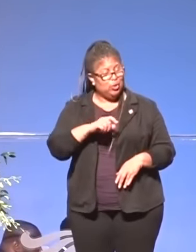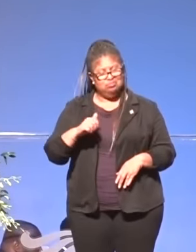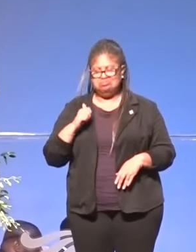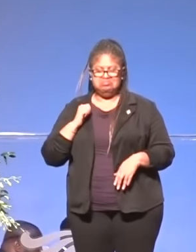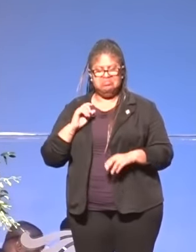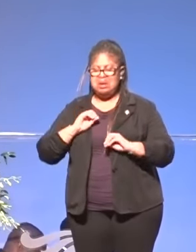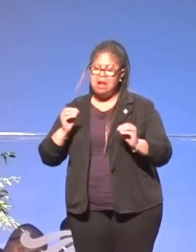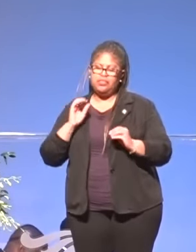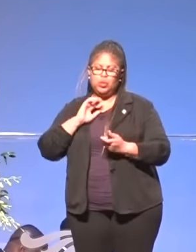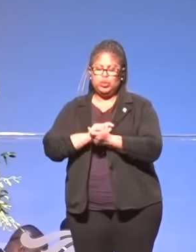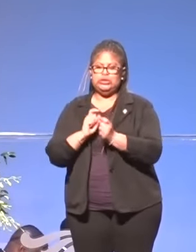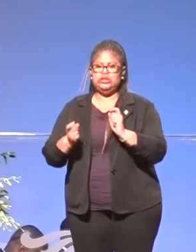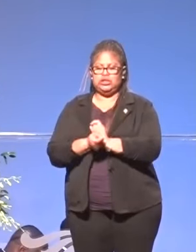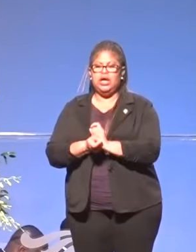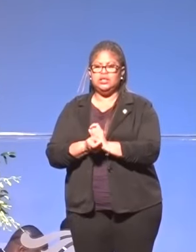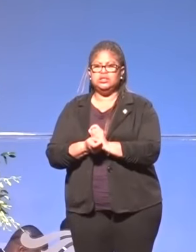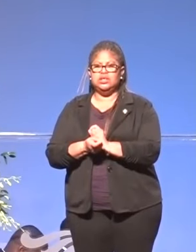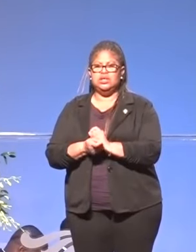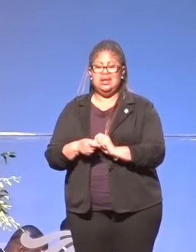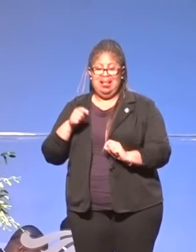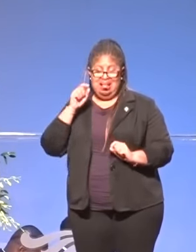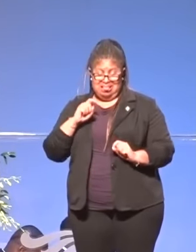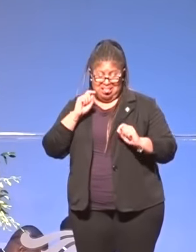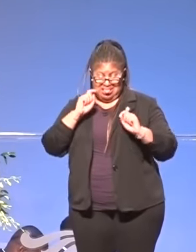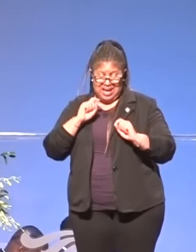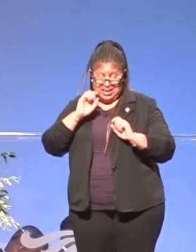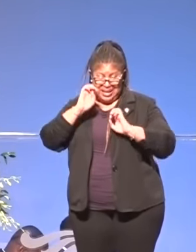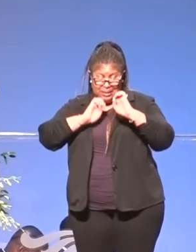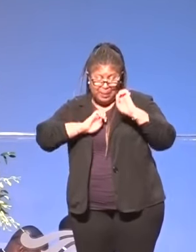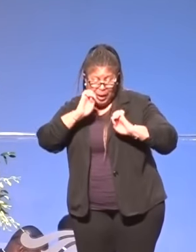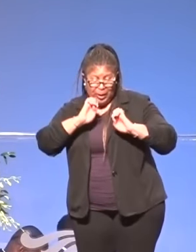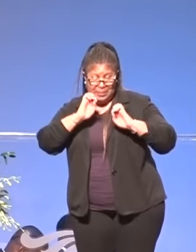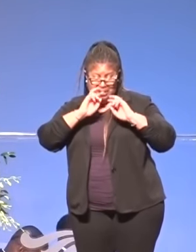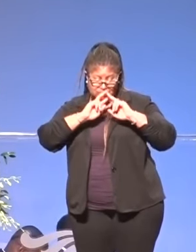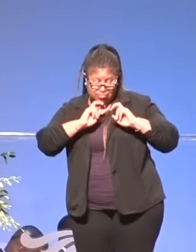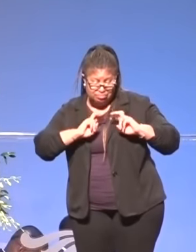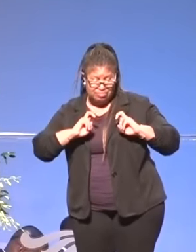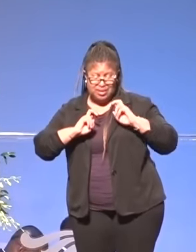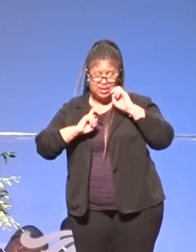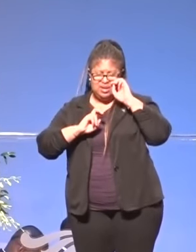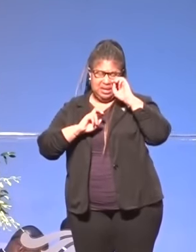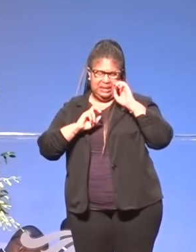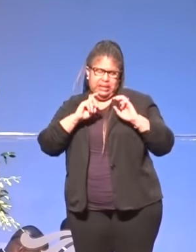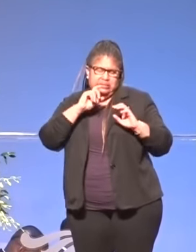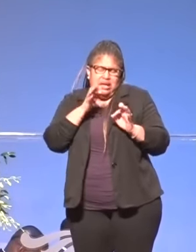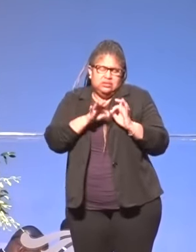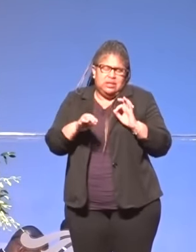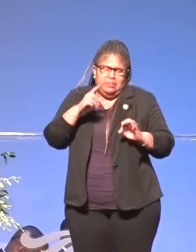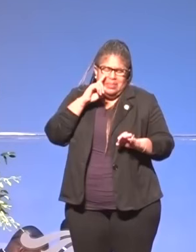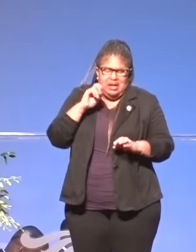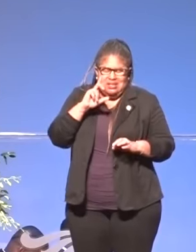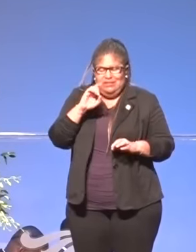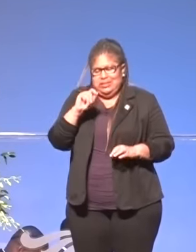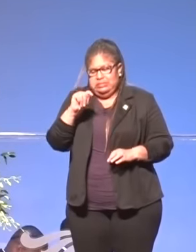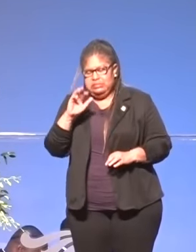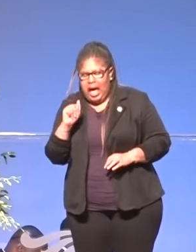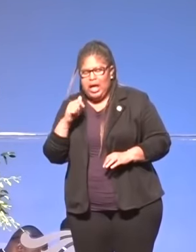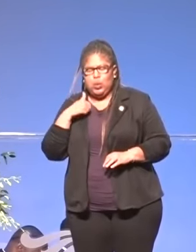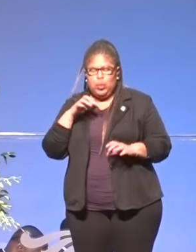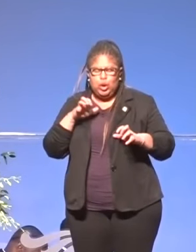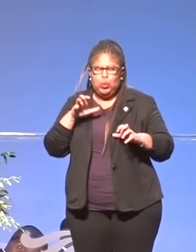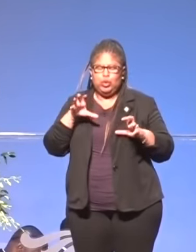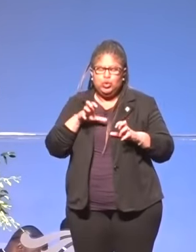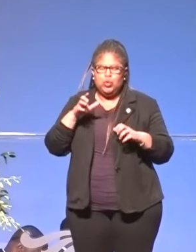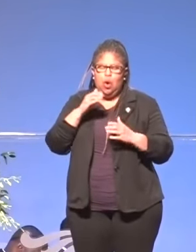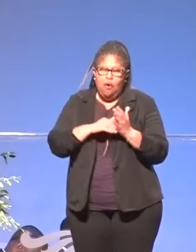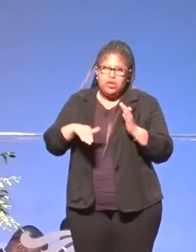change. The experiment will not yield any new data. We will simply do over and over again what we have